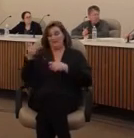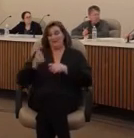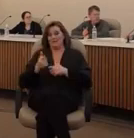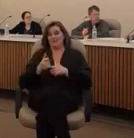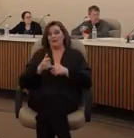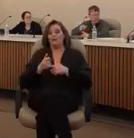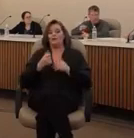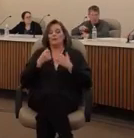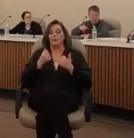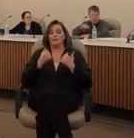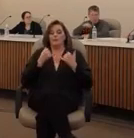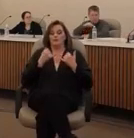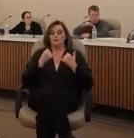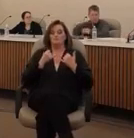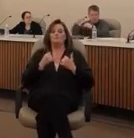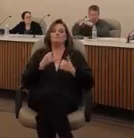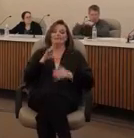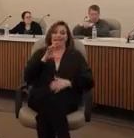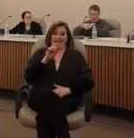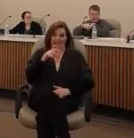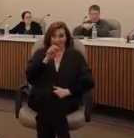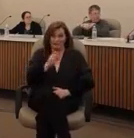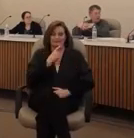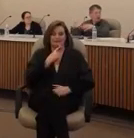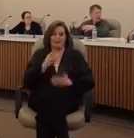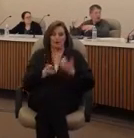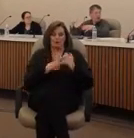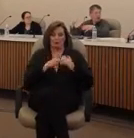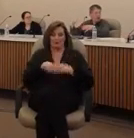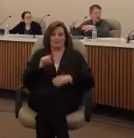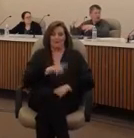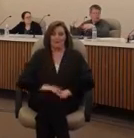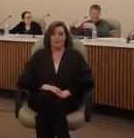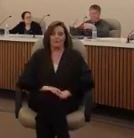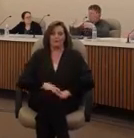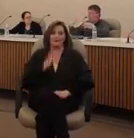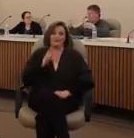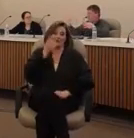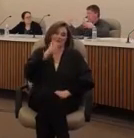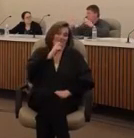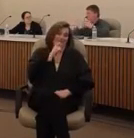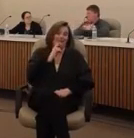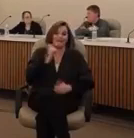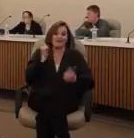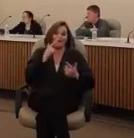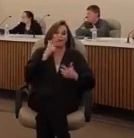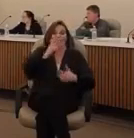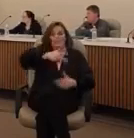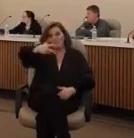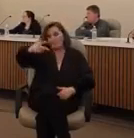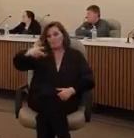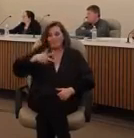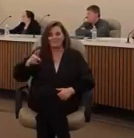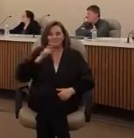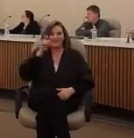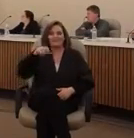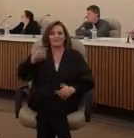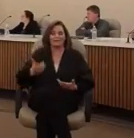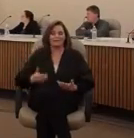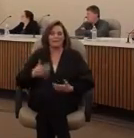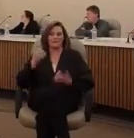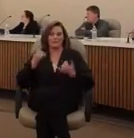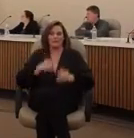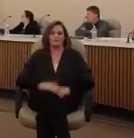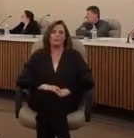you saw in the site plan, they're not going to need all that parking, so some of that's going to be converted to green space, according